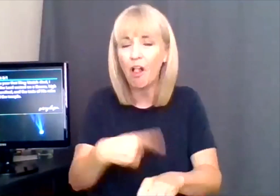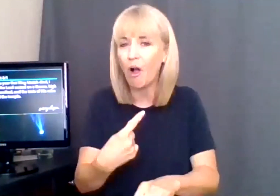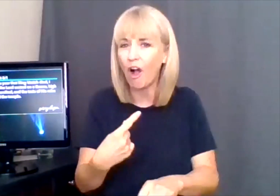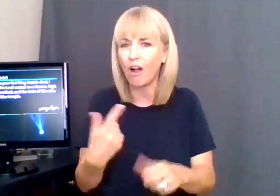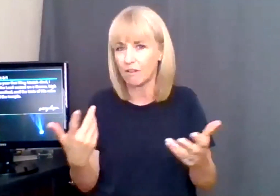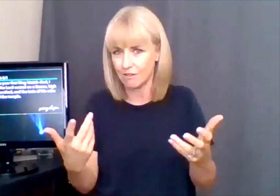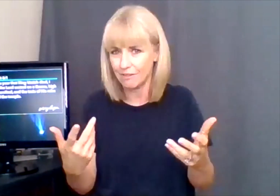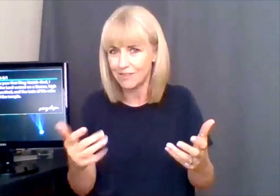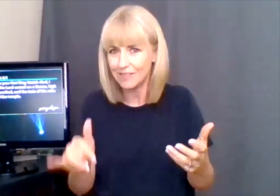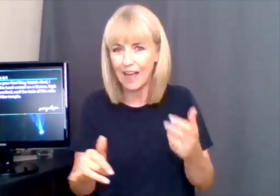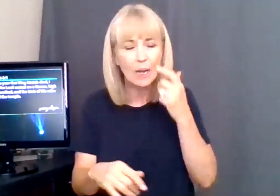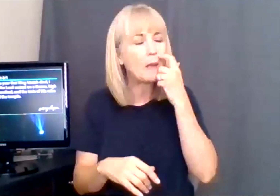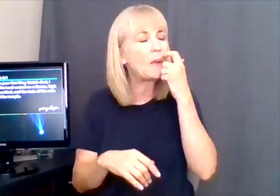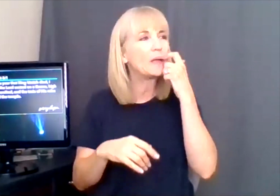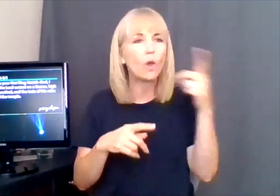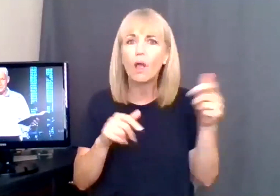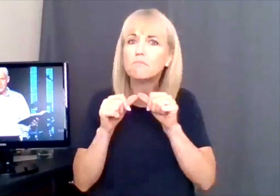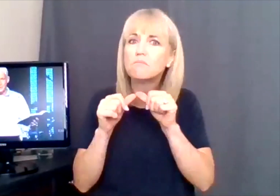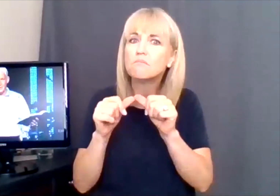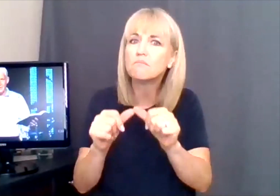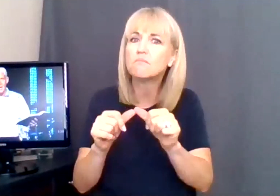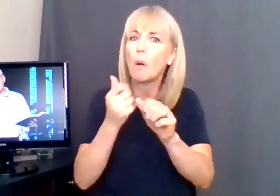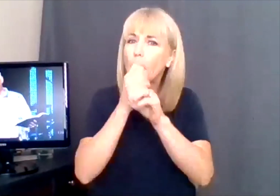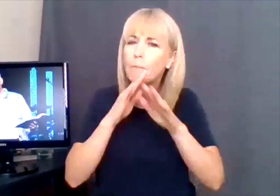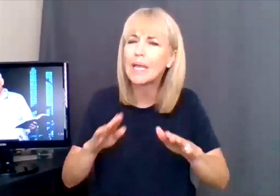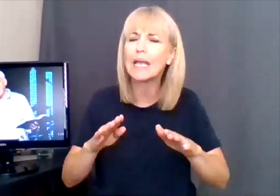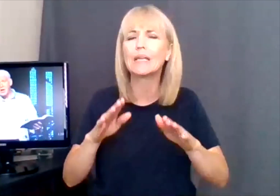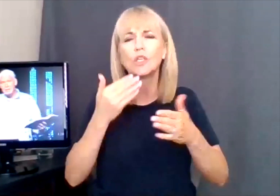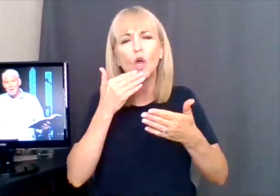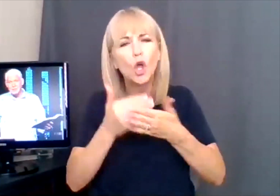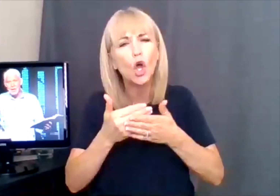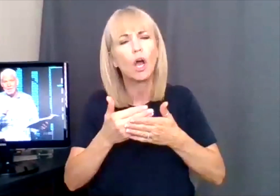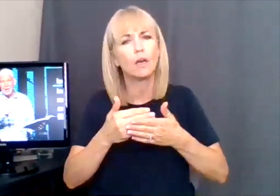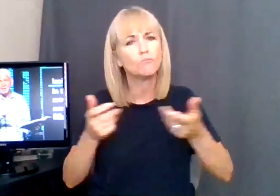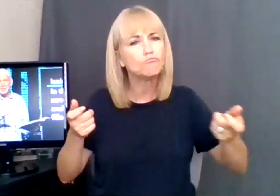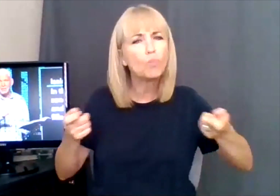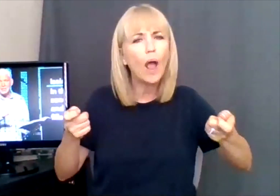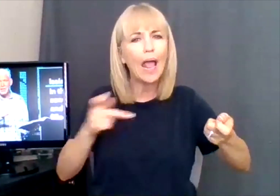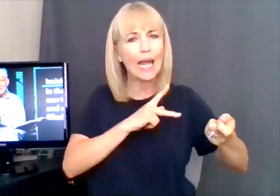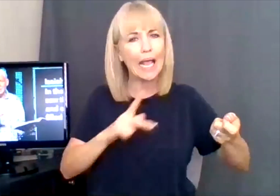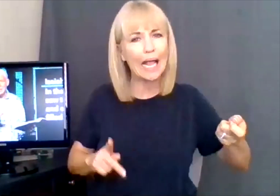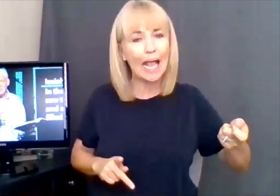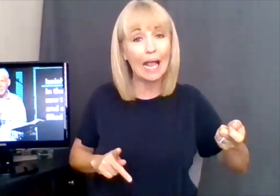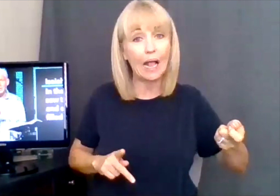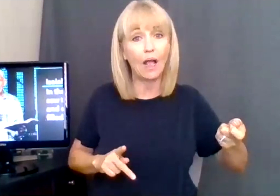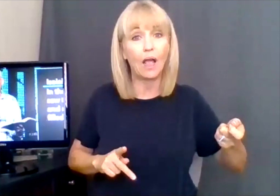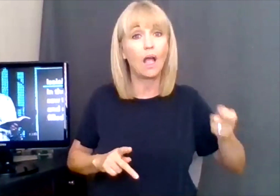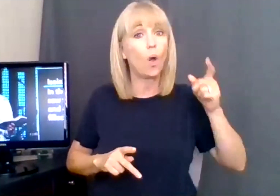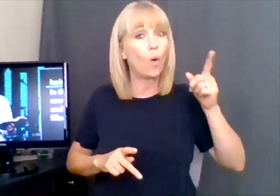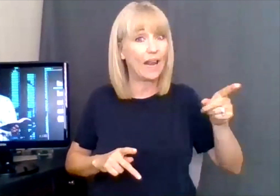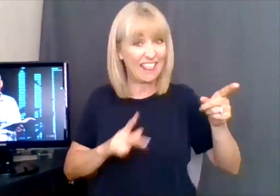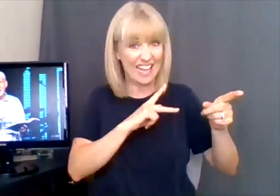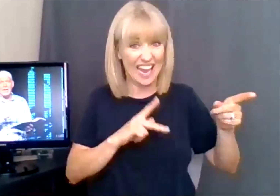was a really good time of prosperity and peace. And so it had been this long, long reign, and all of a sudden everything changed. And that day when a